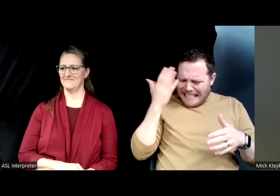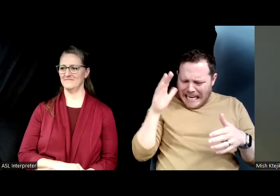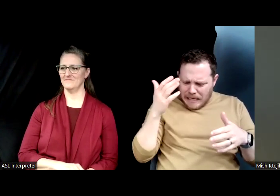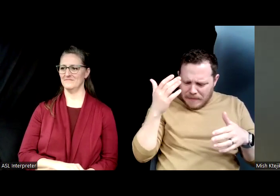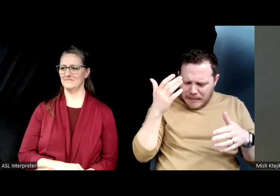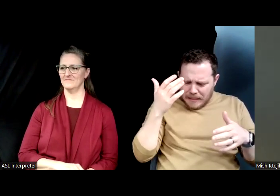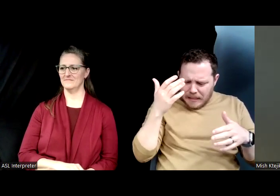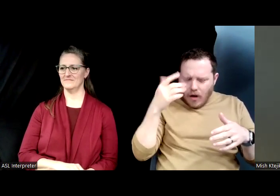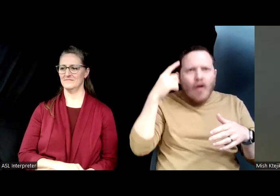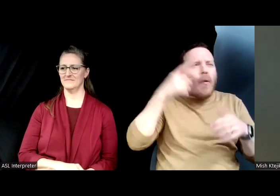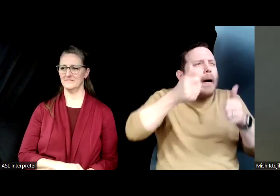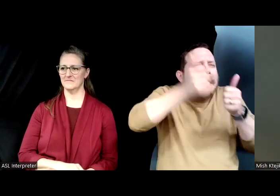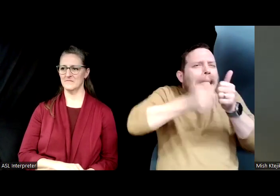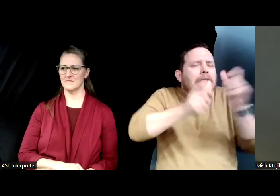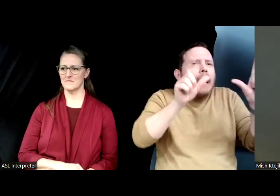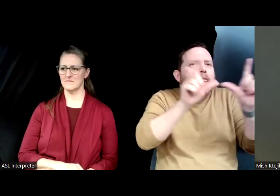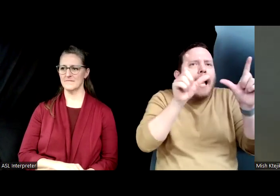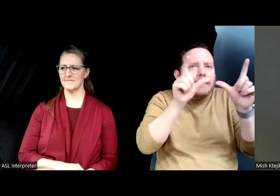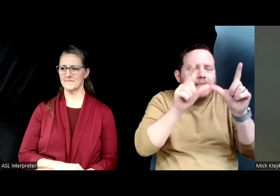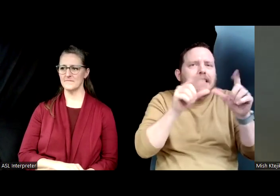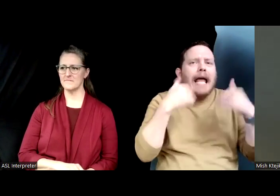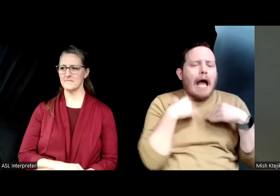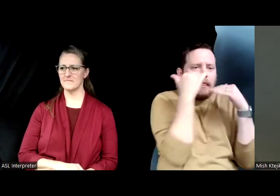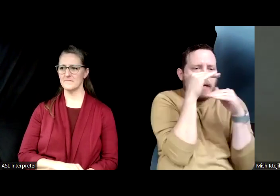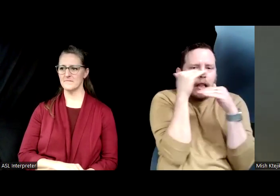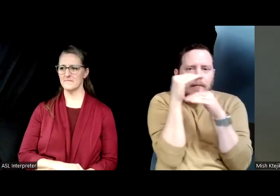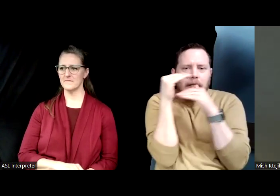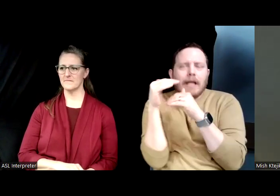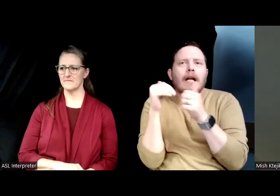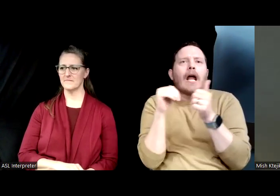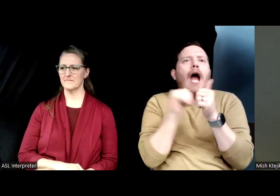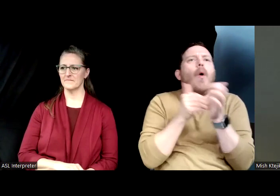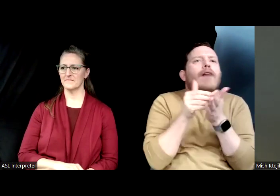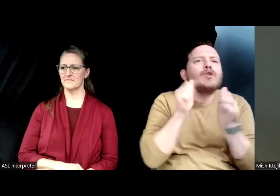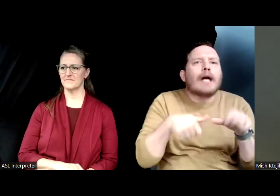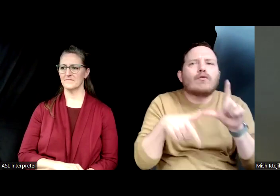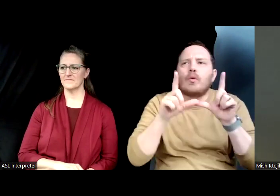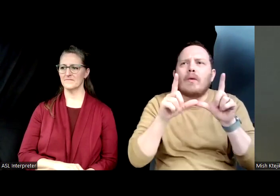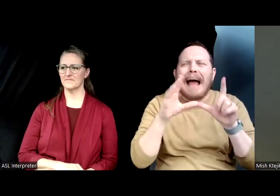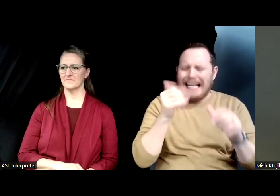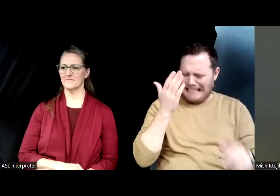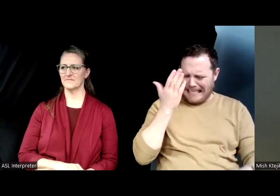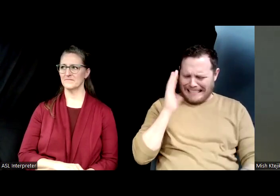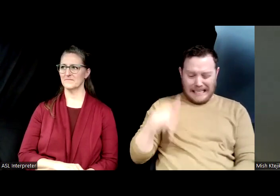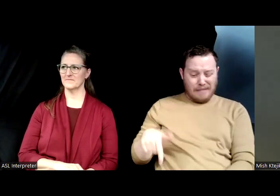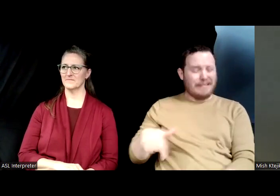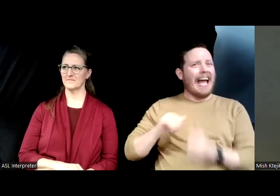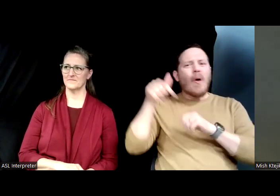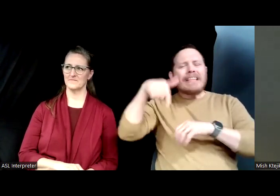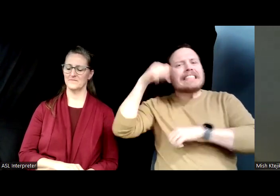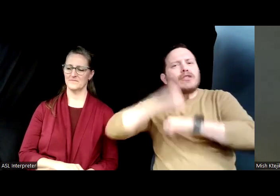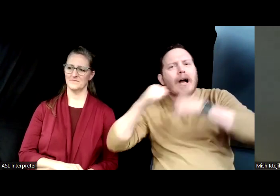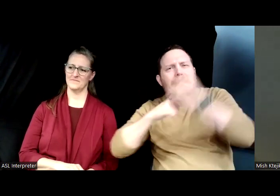for the supervisory license, generalist license for the interpreter. So there's all these limitations on how often it can be